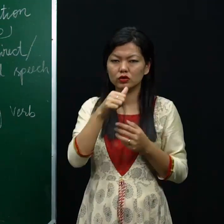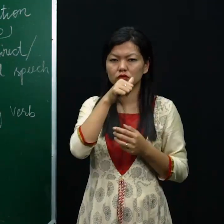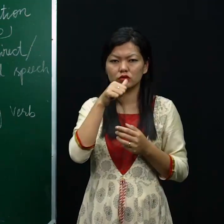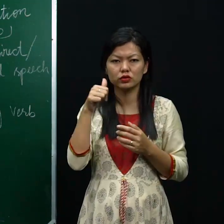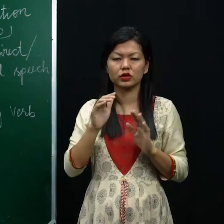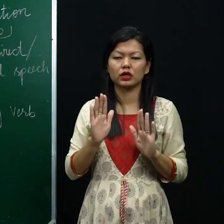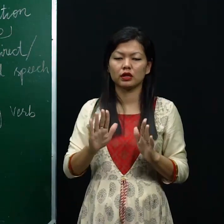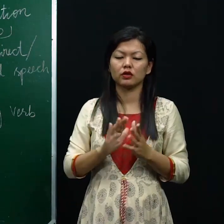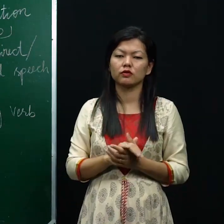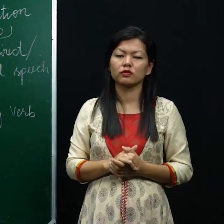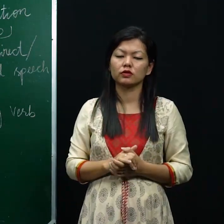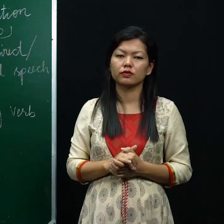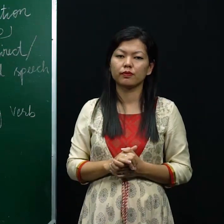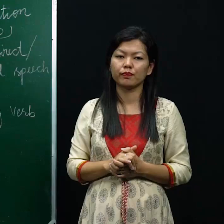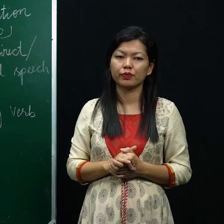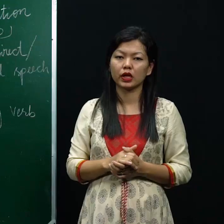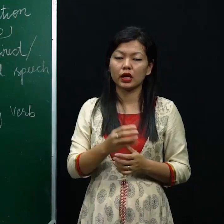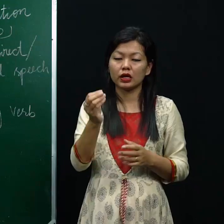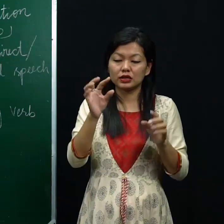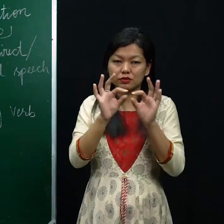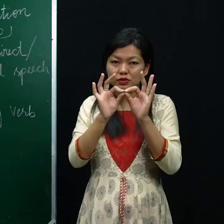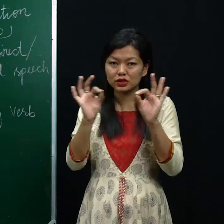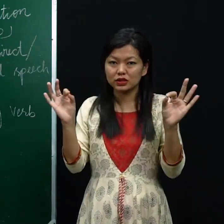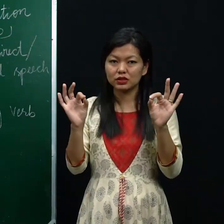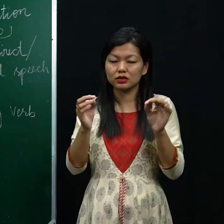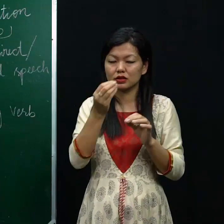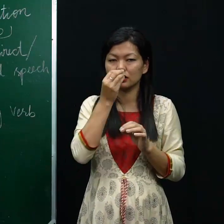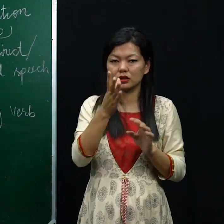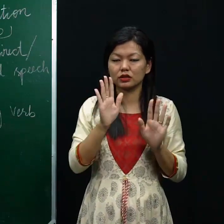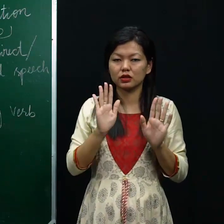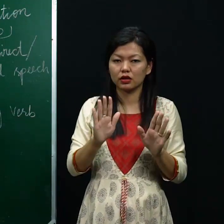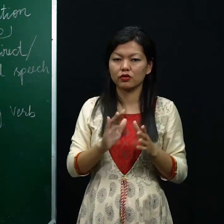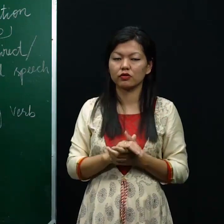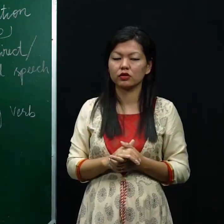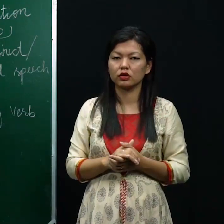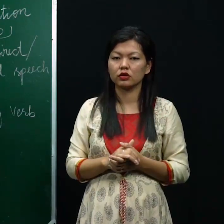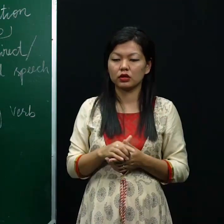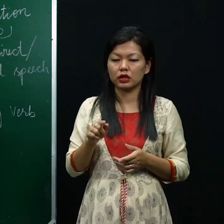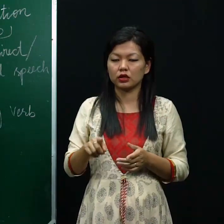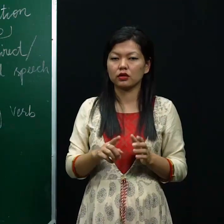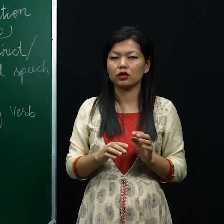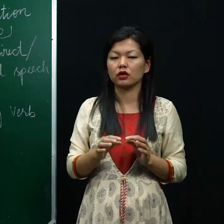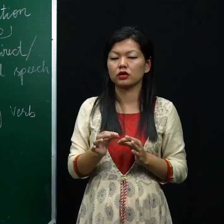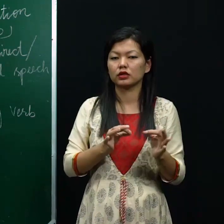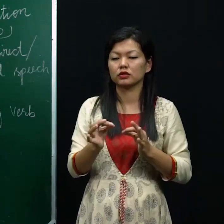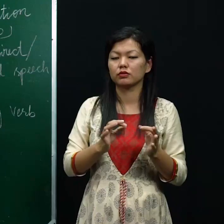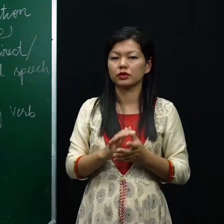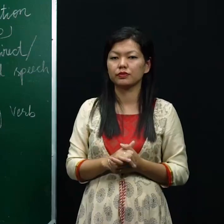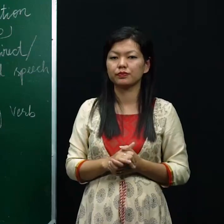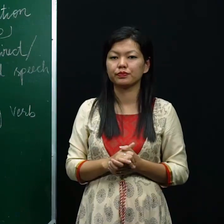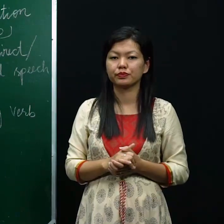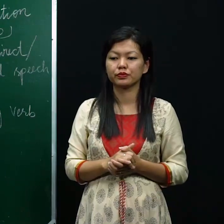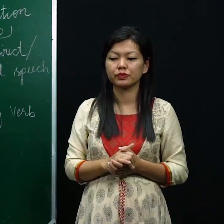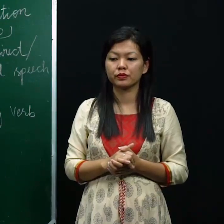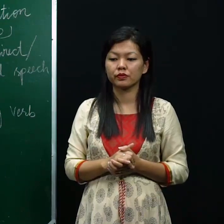are some sentences that are exceptional, which I'm going to tell you right now. If your sentence or your direct